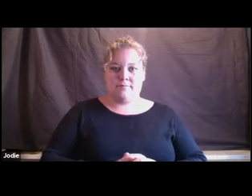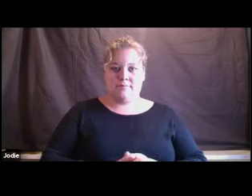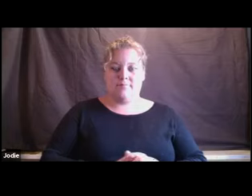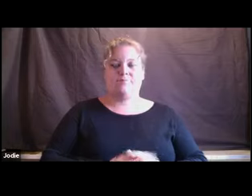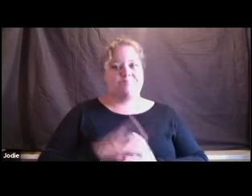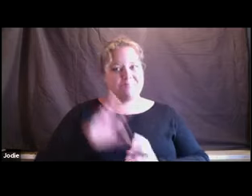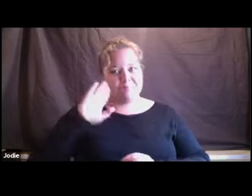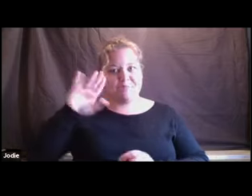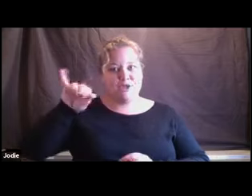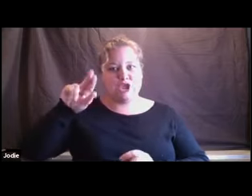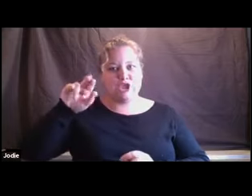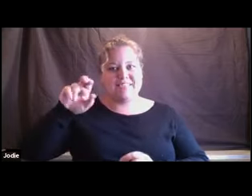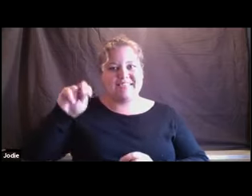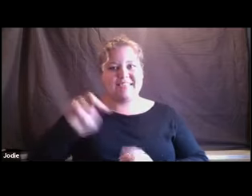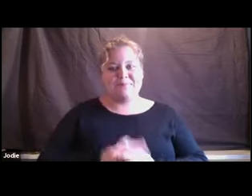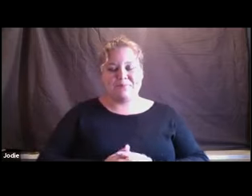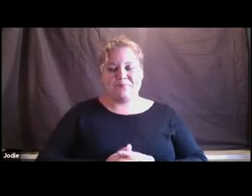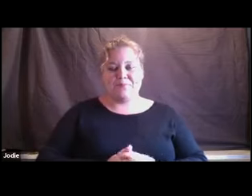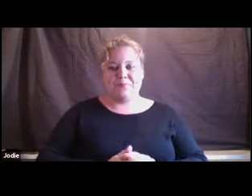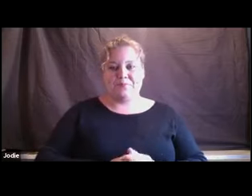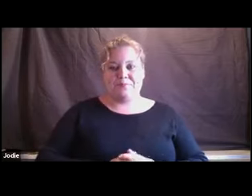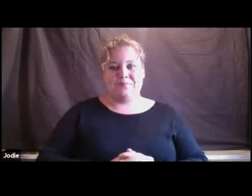Justin again. Kind